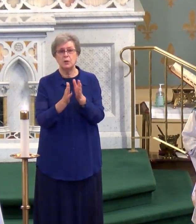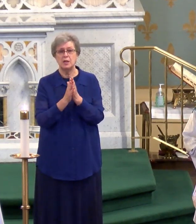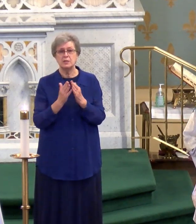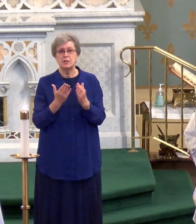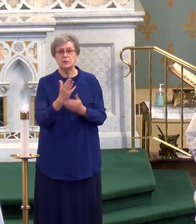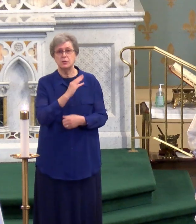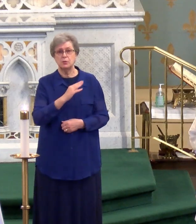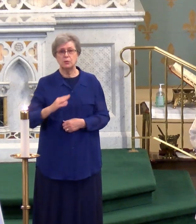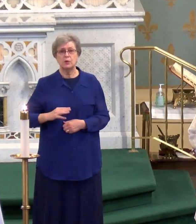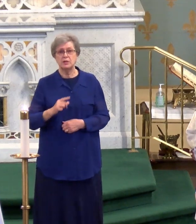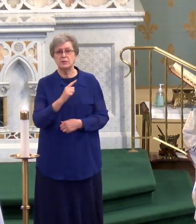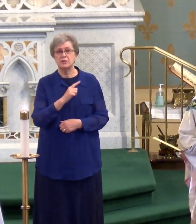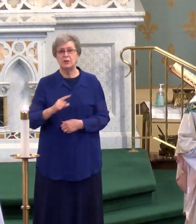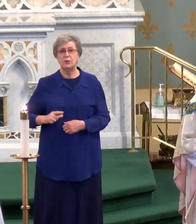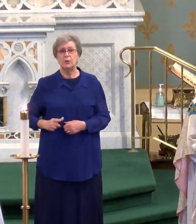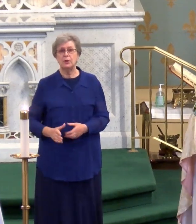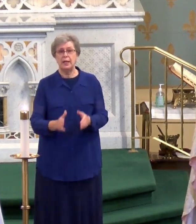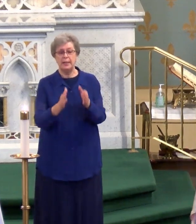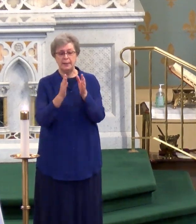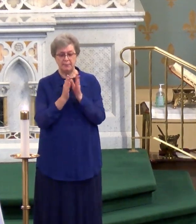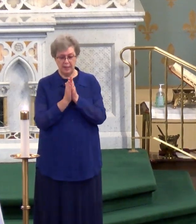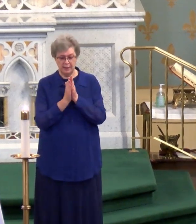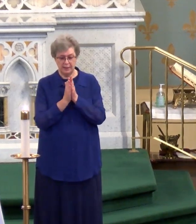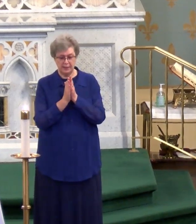our Lord. Amen.